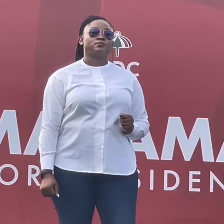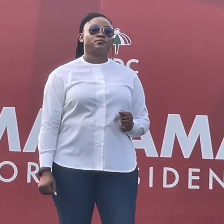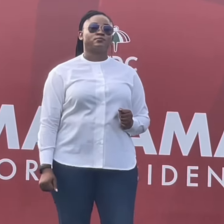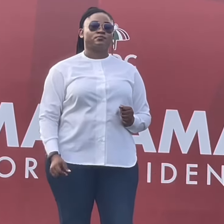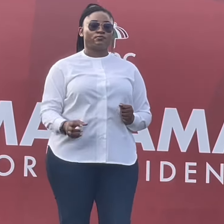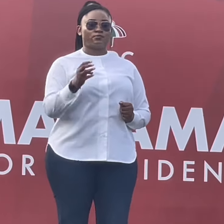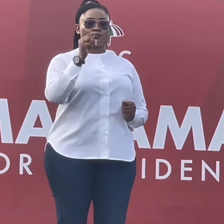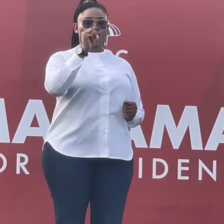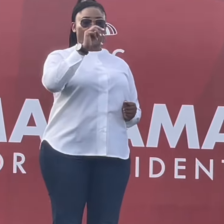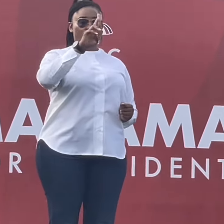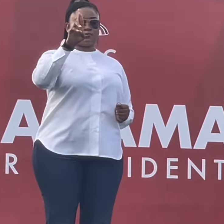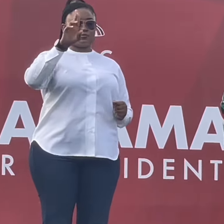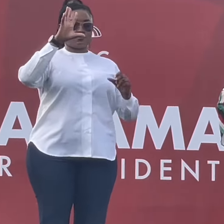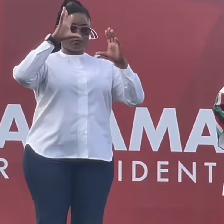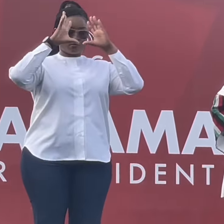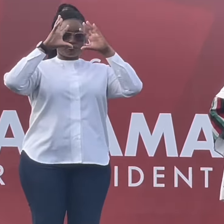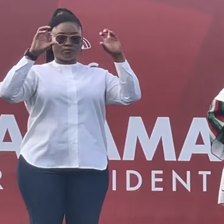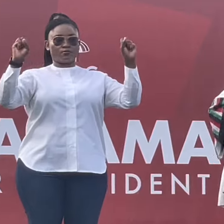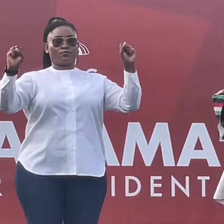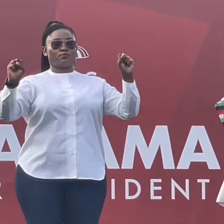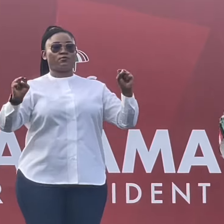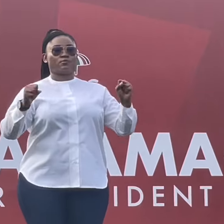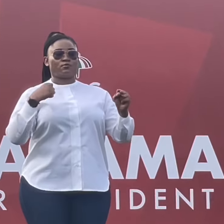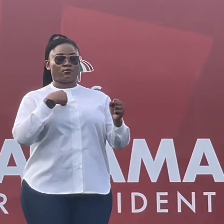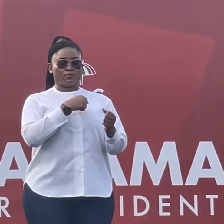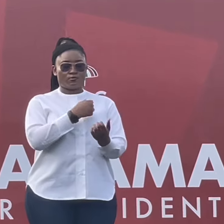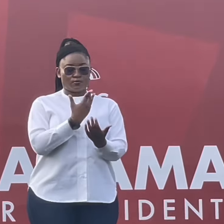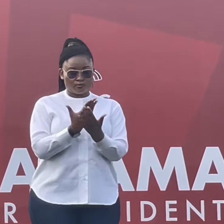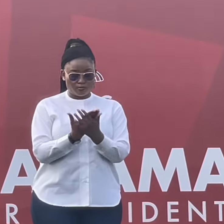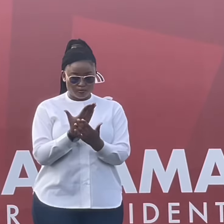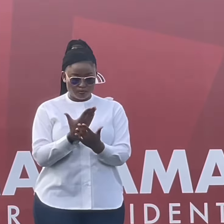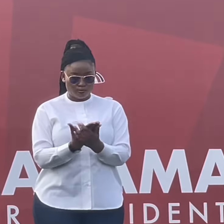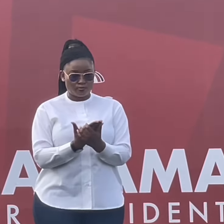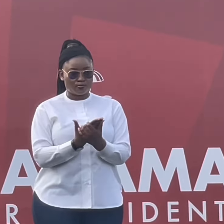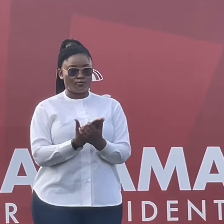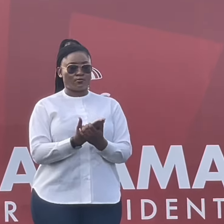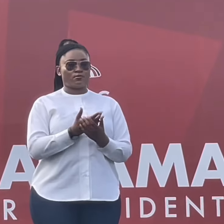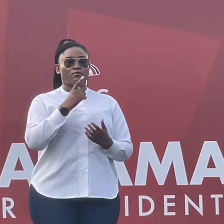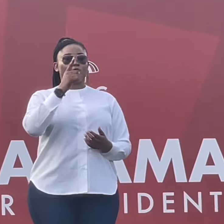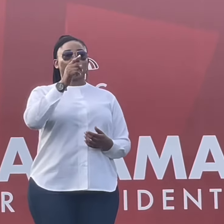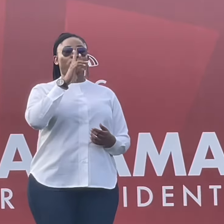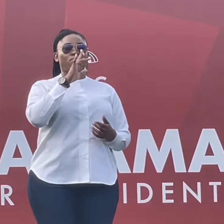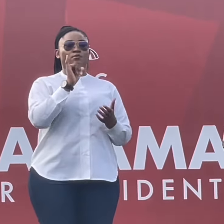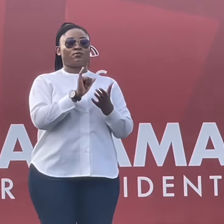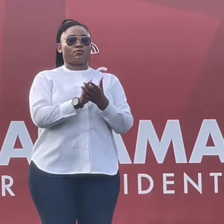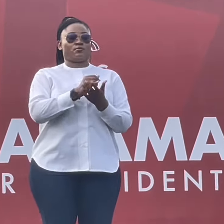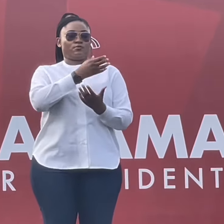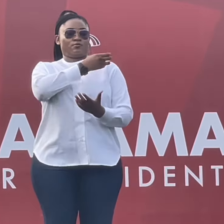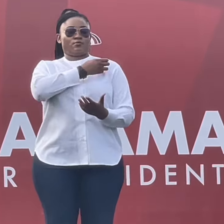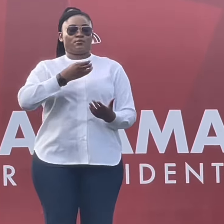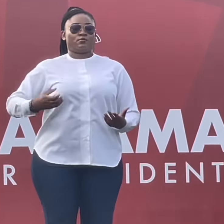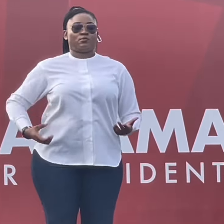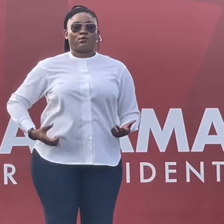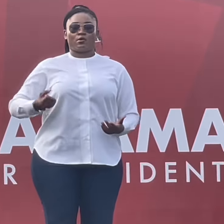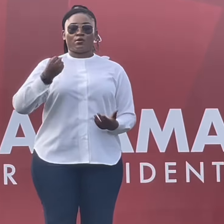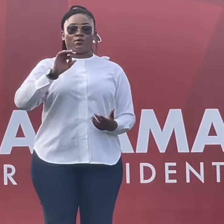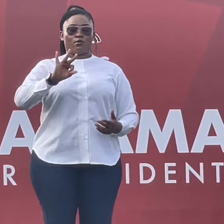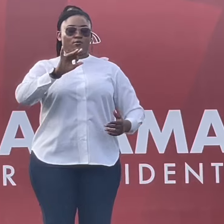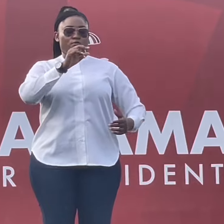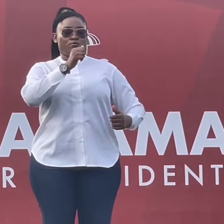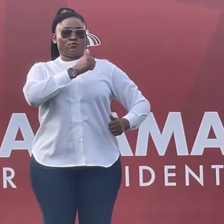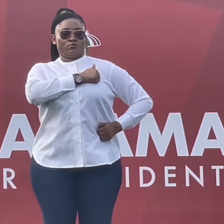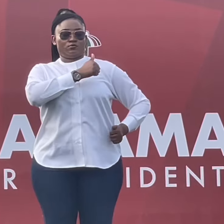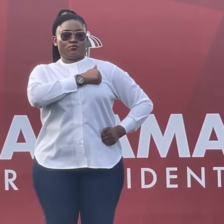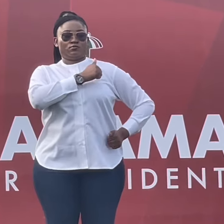Mr. President, we beg you, you are the Commander-in-Chief of the Ghana Armed